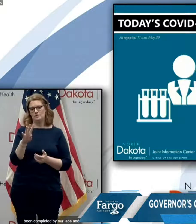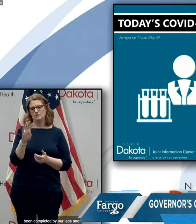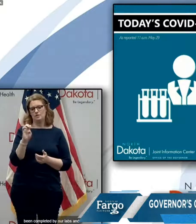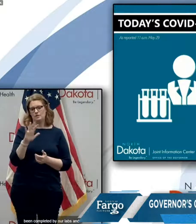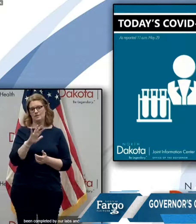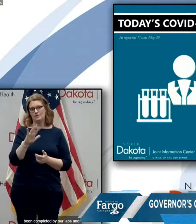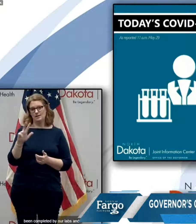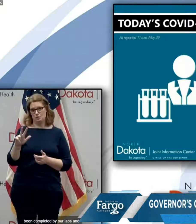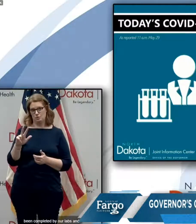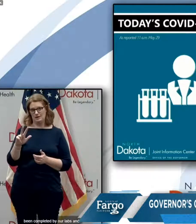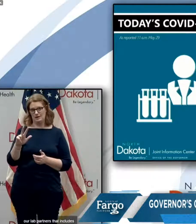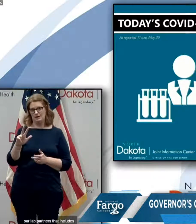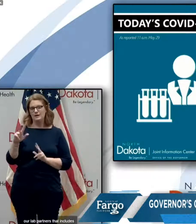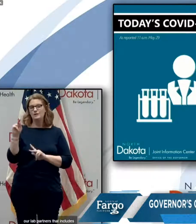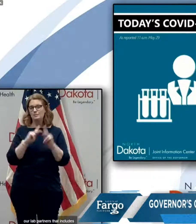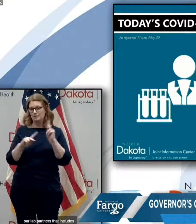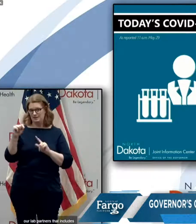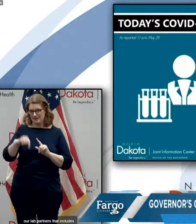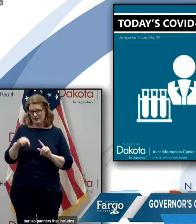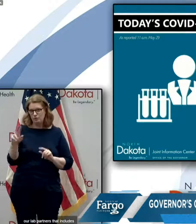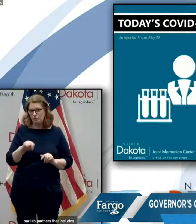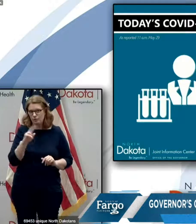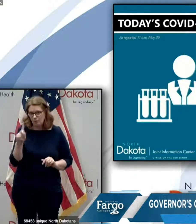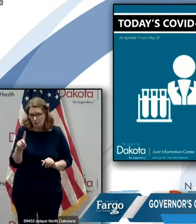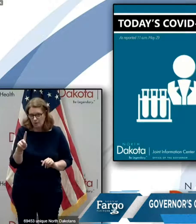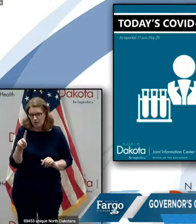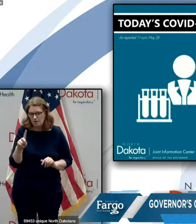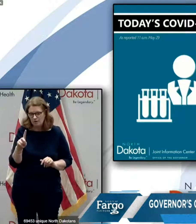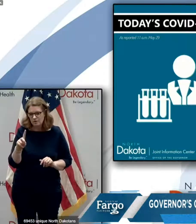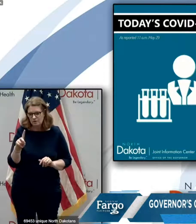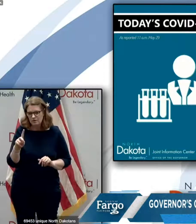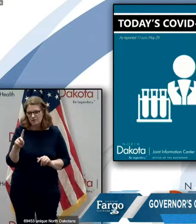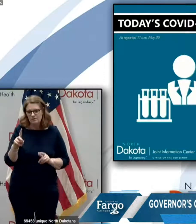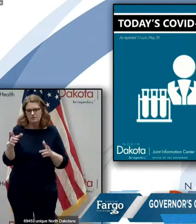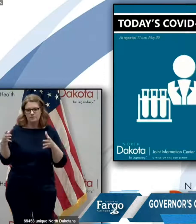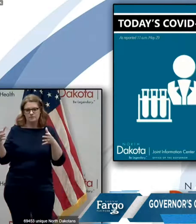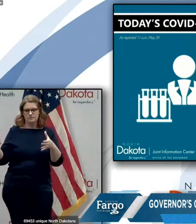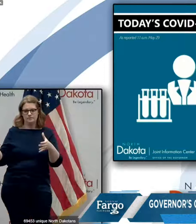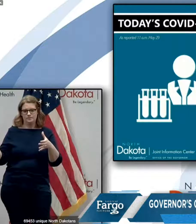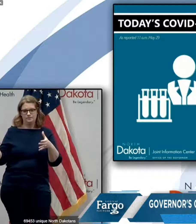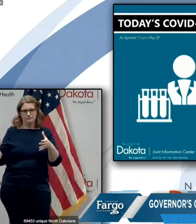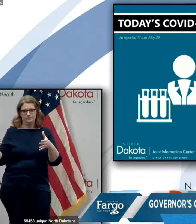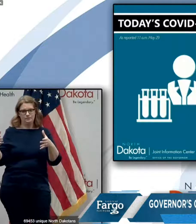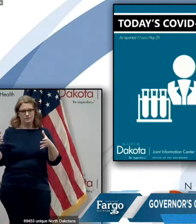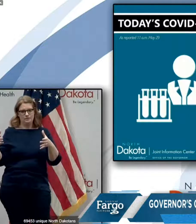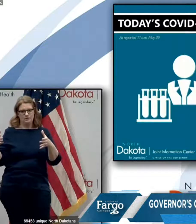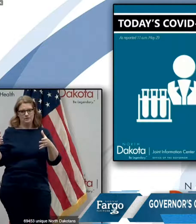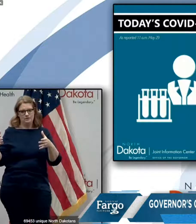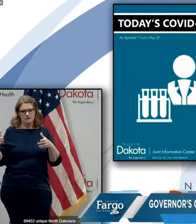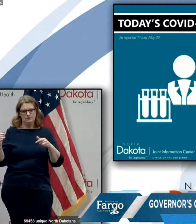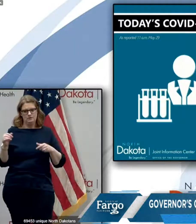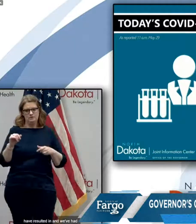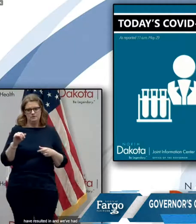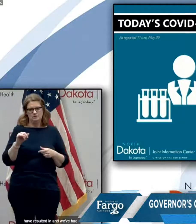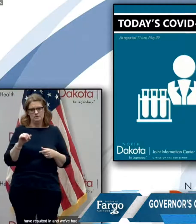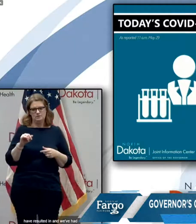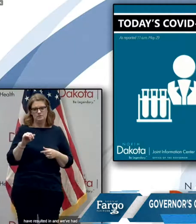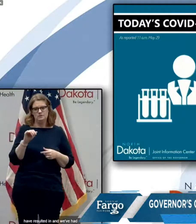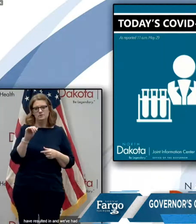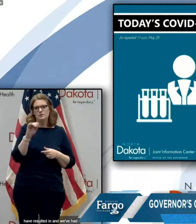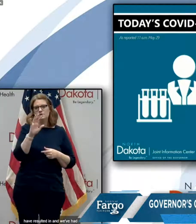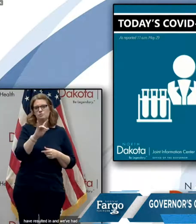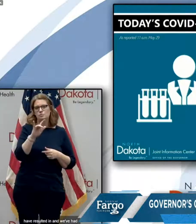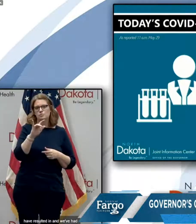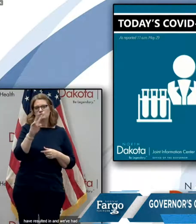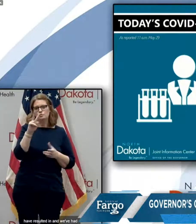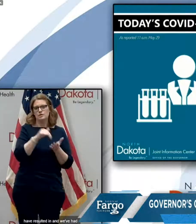69,453 unique North Dakotans have resulted and we've had 20 positive cases, but now